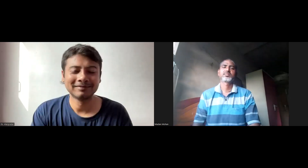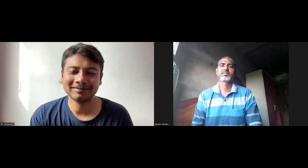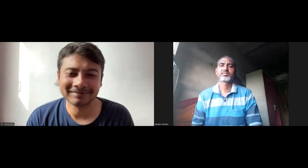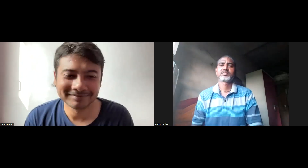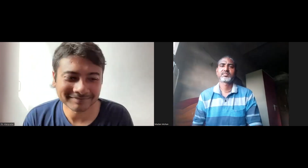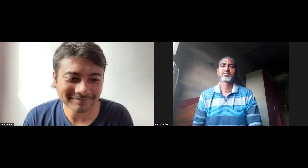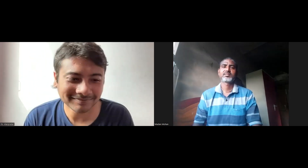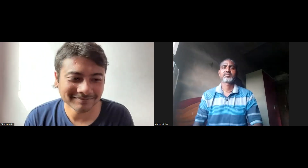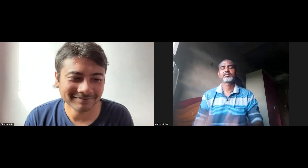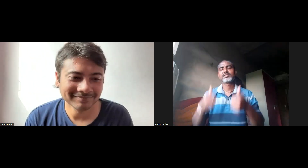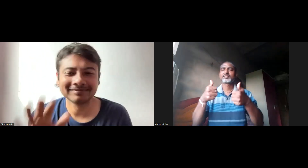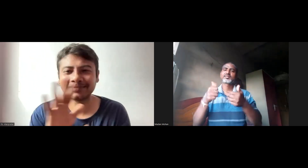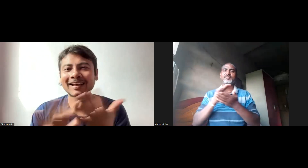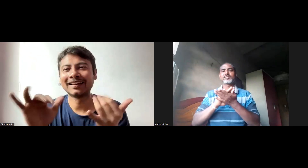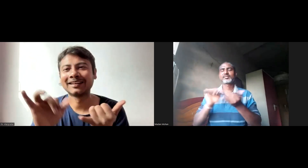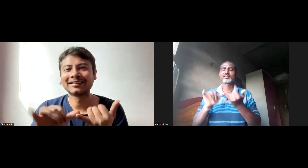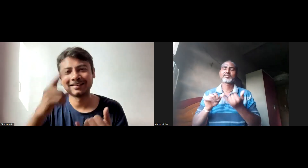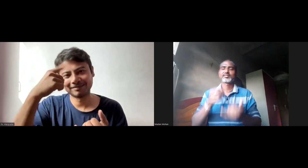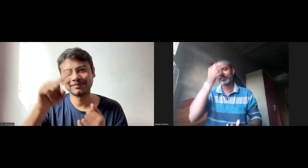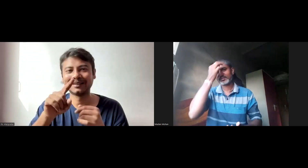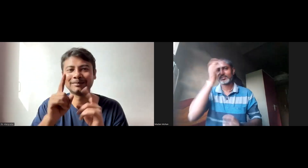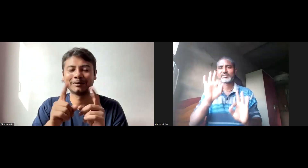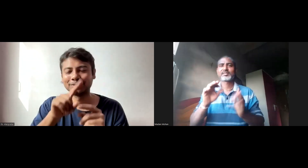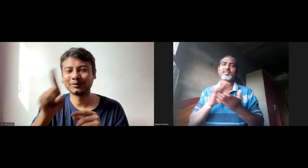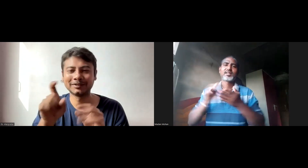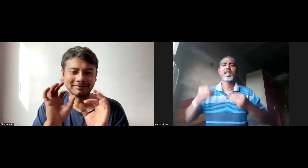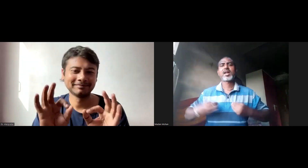Hare Krishna. Thank you for asking that question.